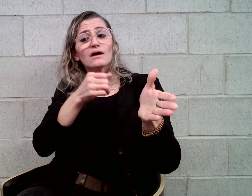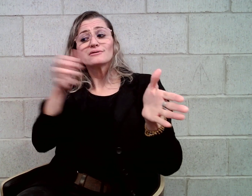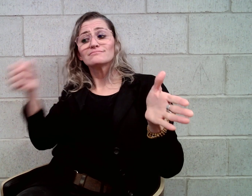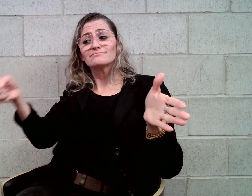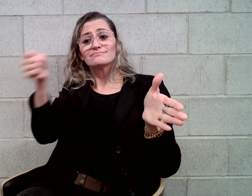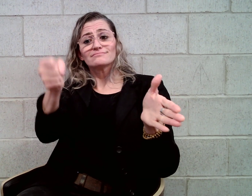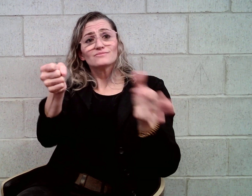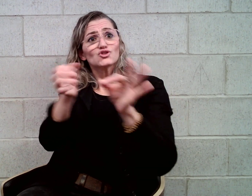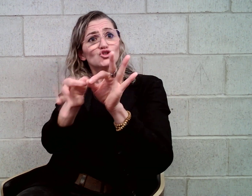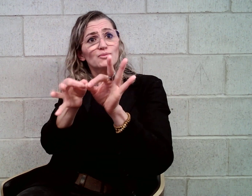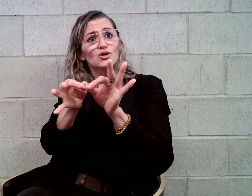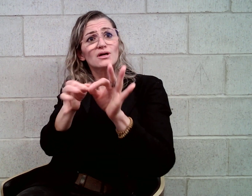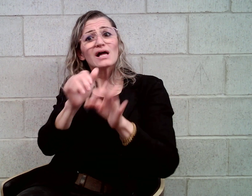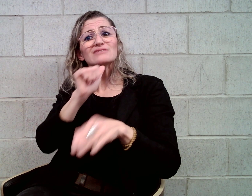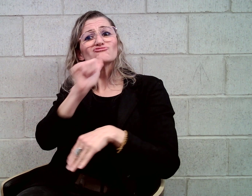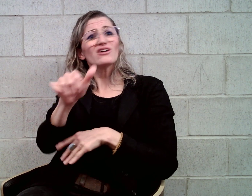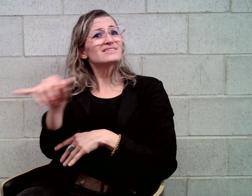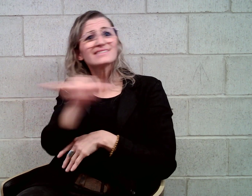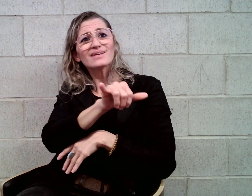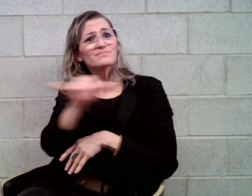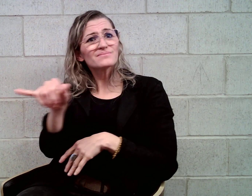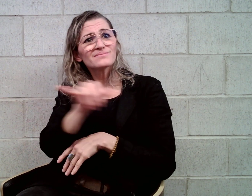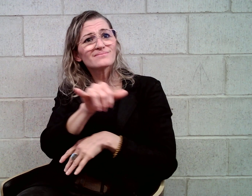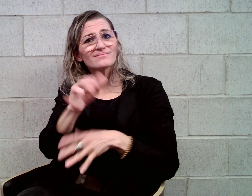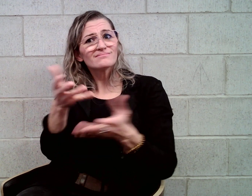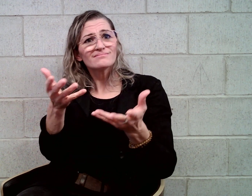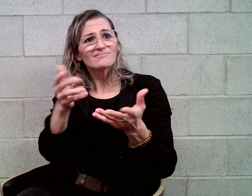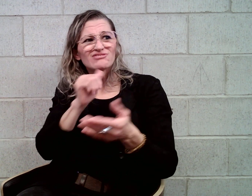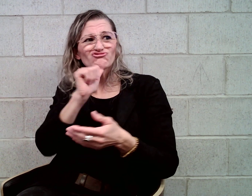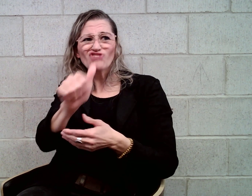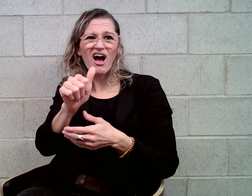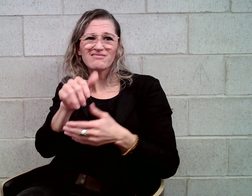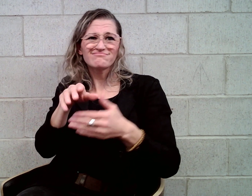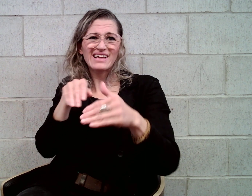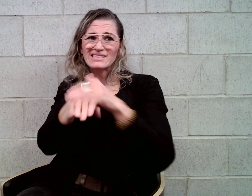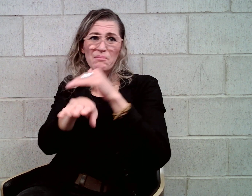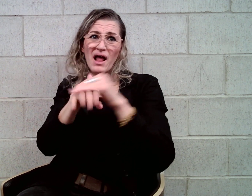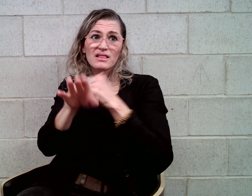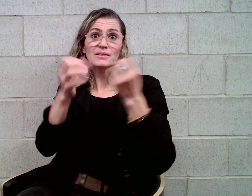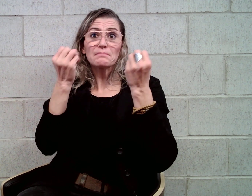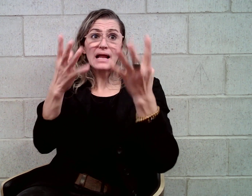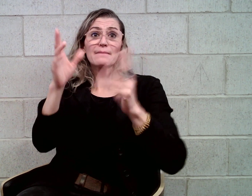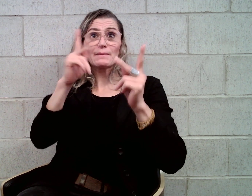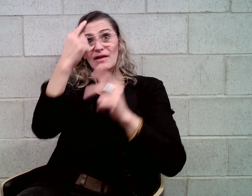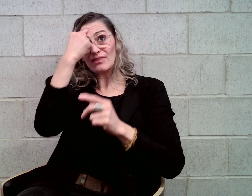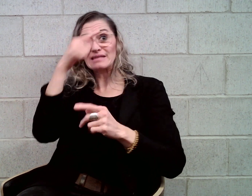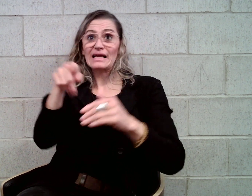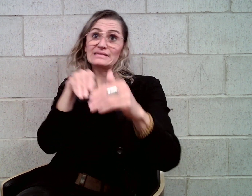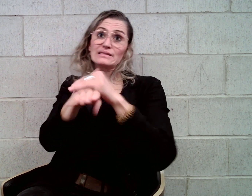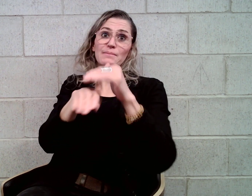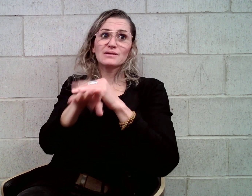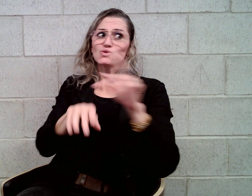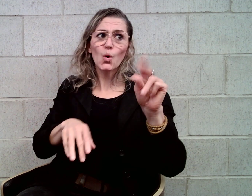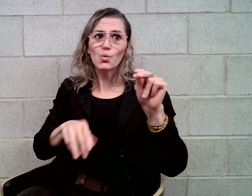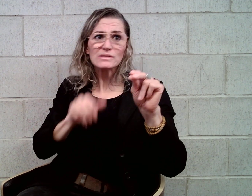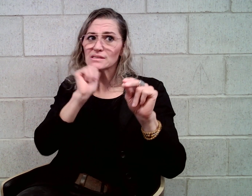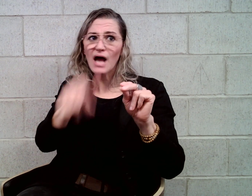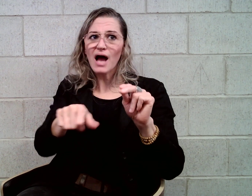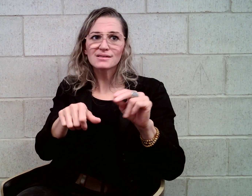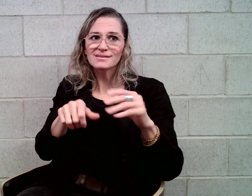are made by hearing people and you may throw an interpreter on the stage, but deaf audiences don't get the same experience that hearing people might think that